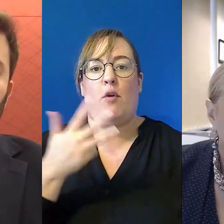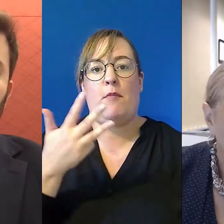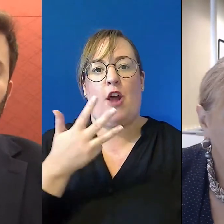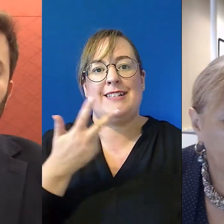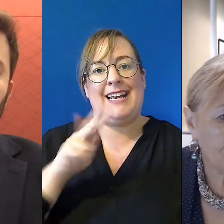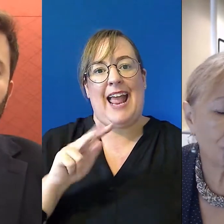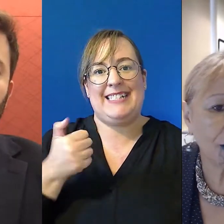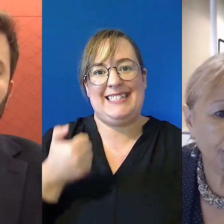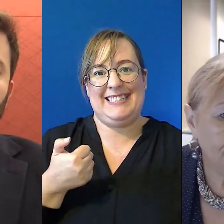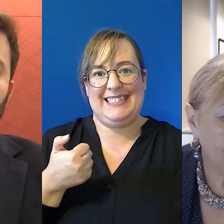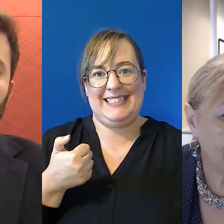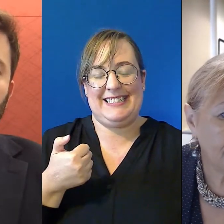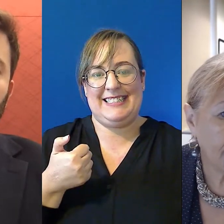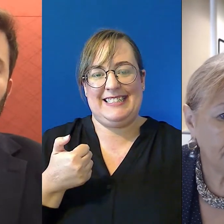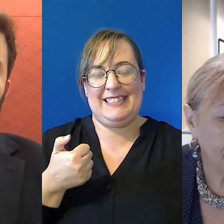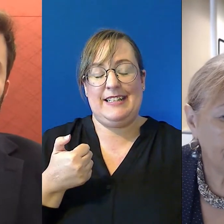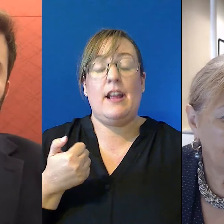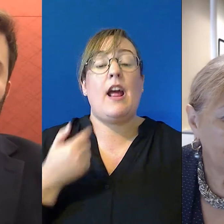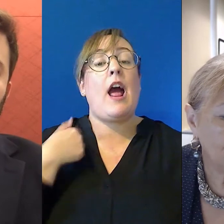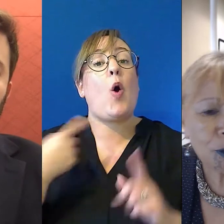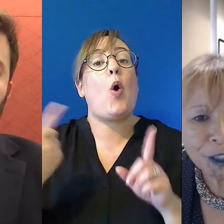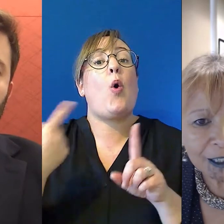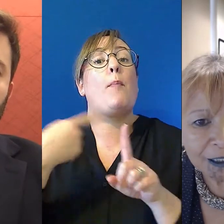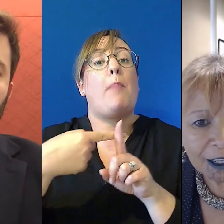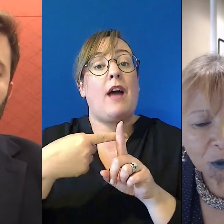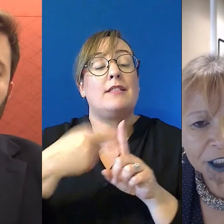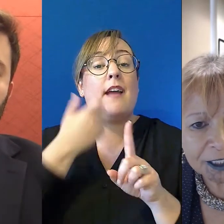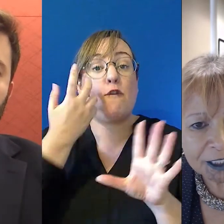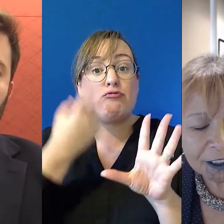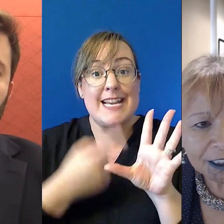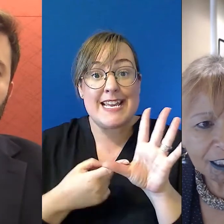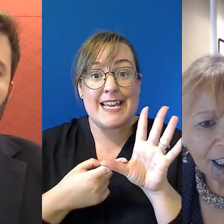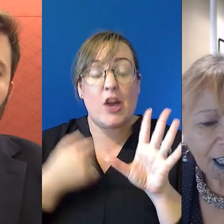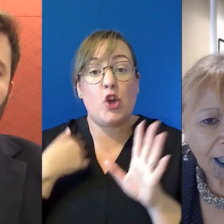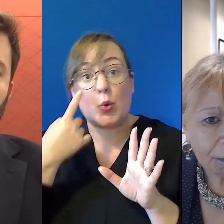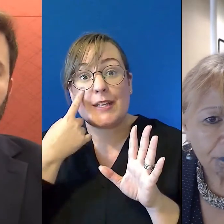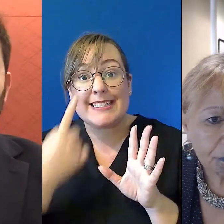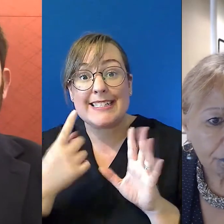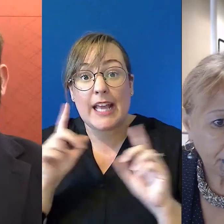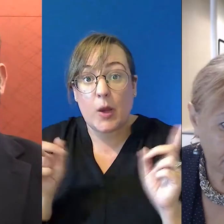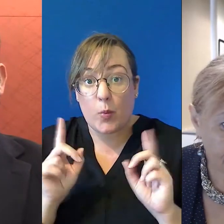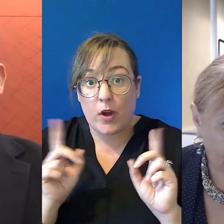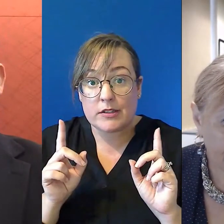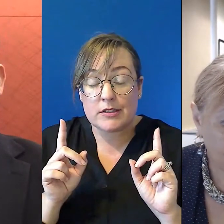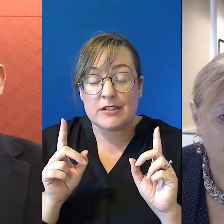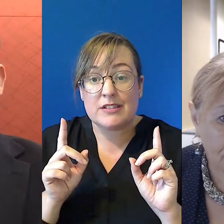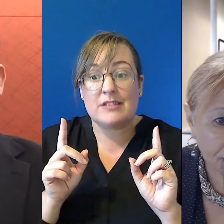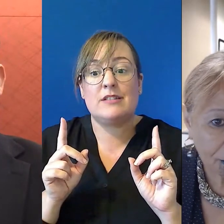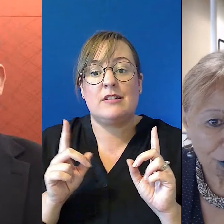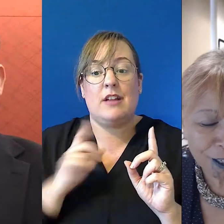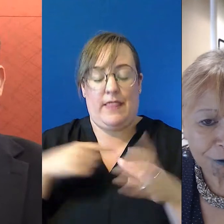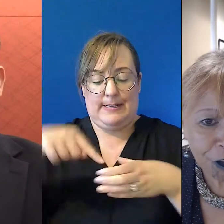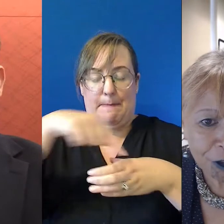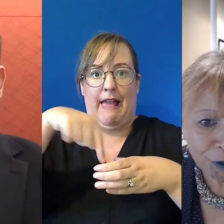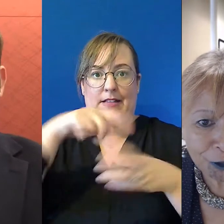In addition, every year, annually, you will see at Waitangi There's a place called Waitangi